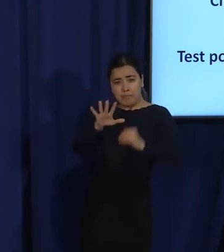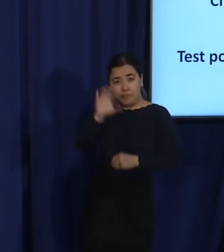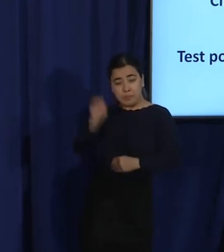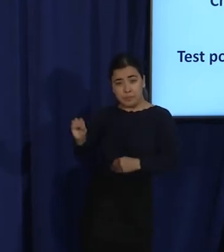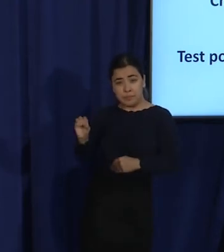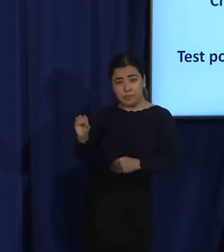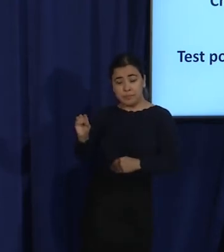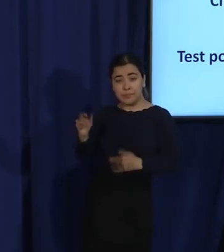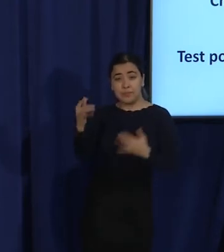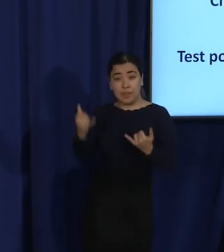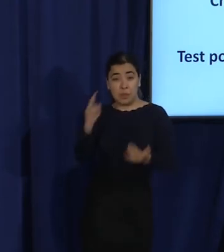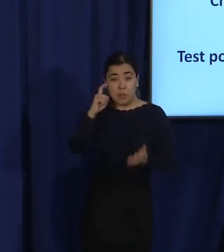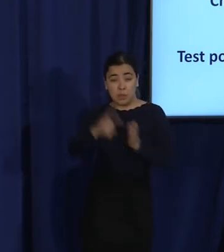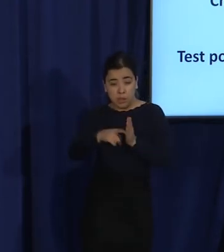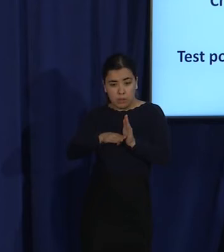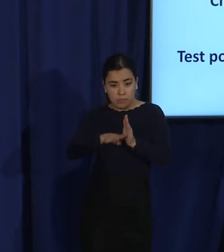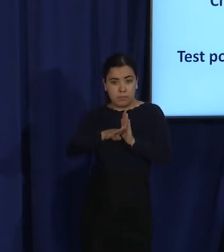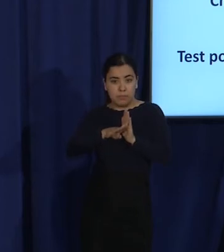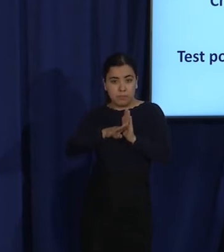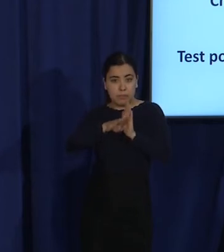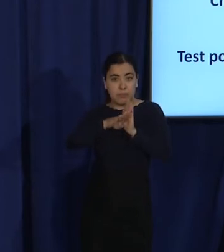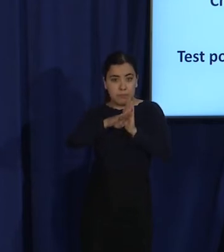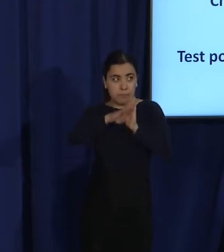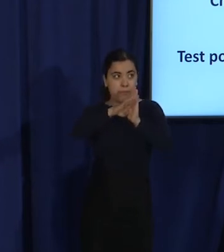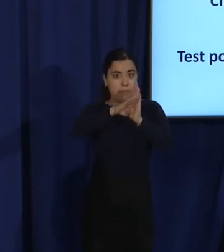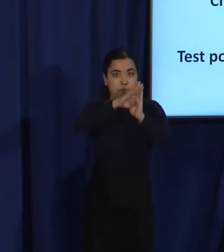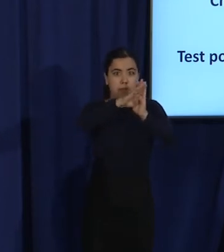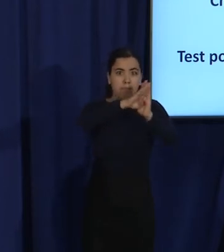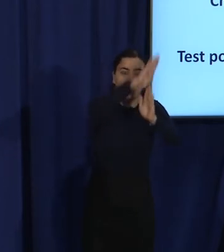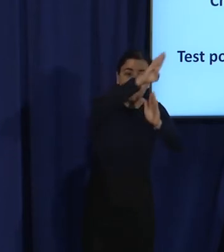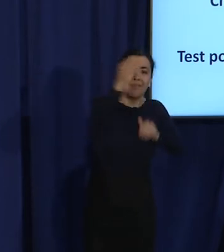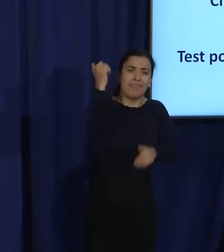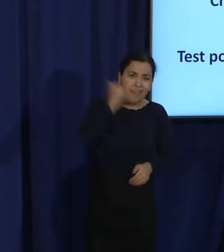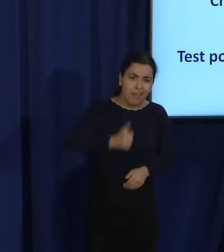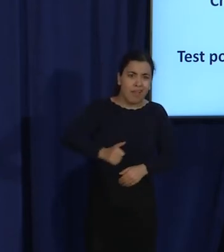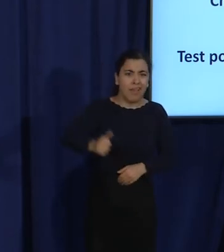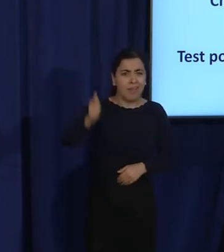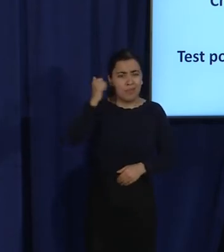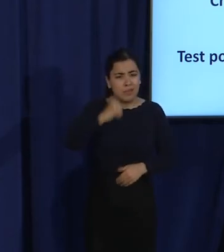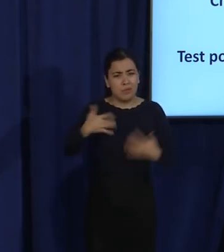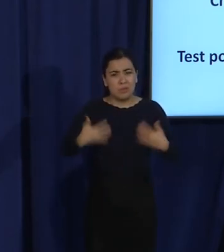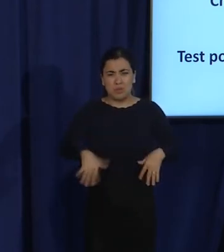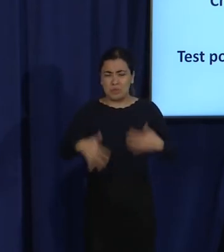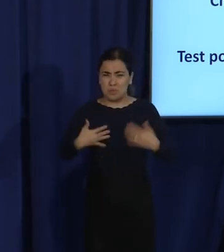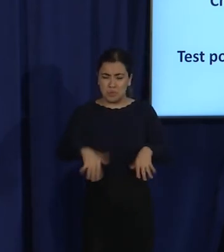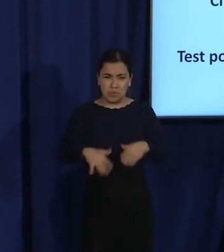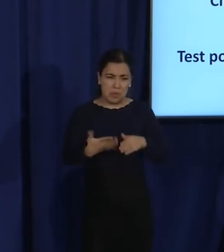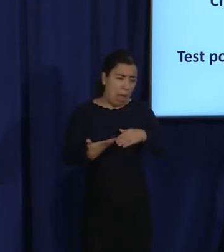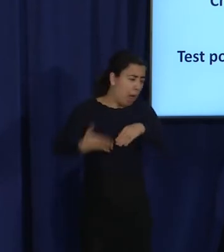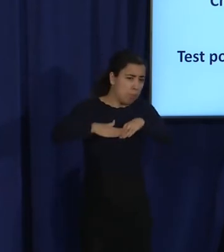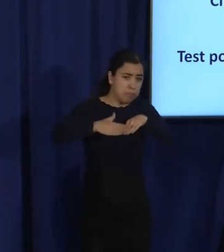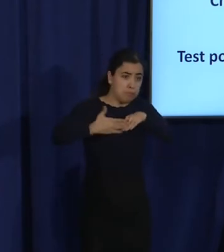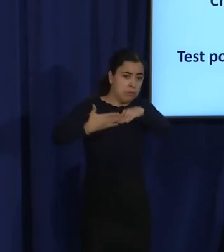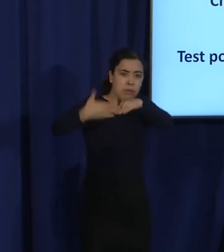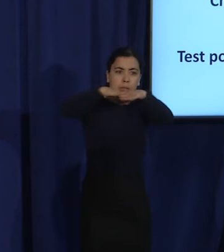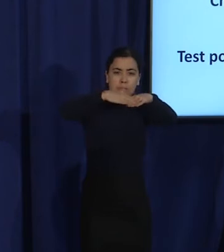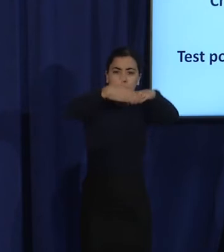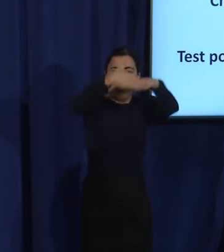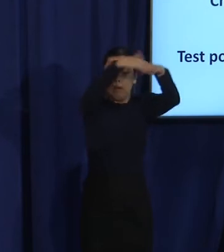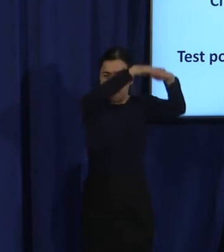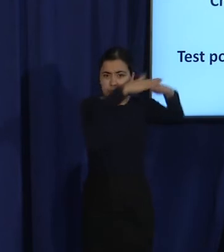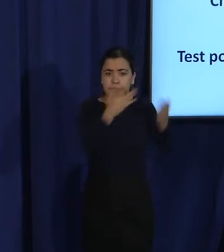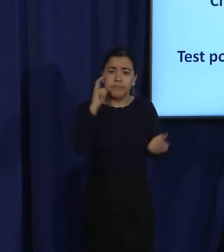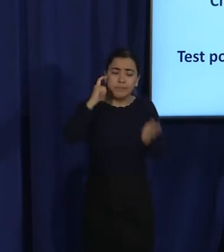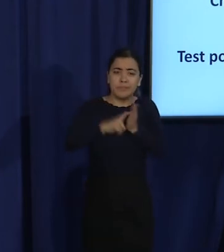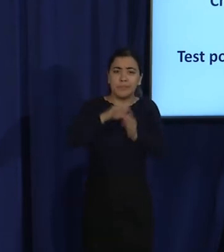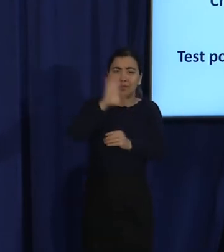dramatic increase in this percentage day after day after day. If you go to the city site, you'll see this